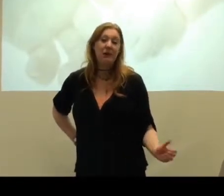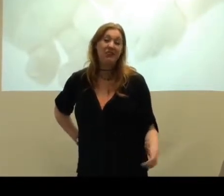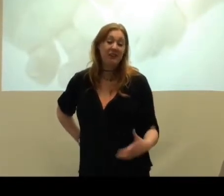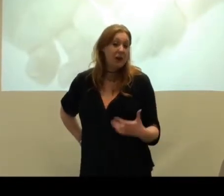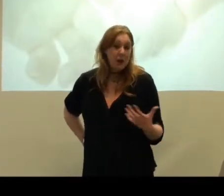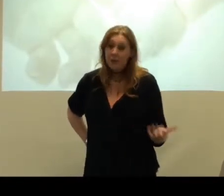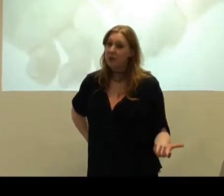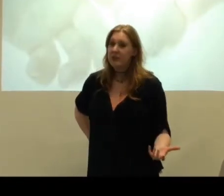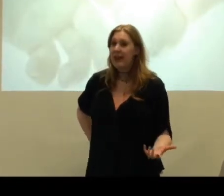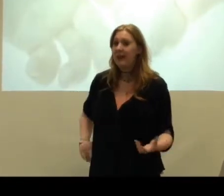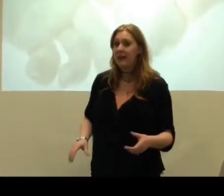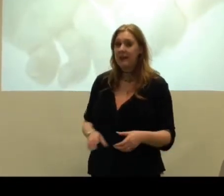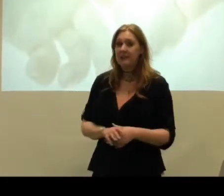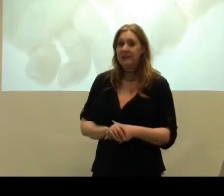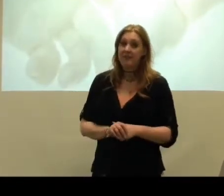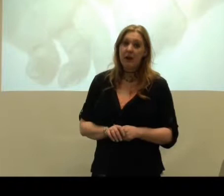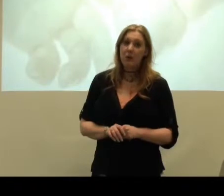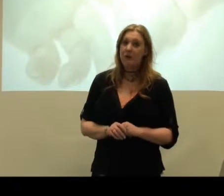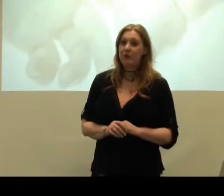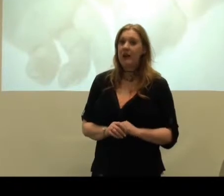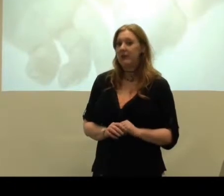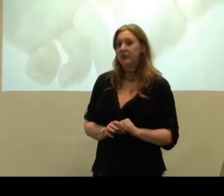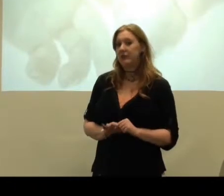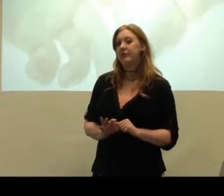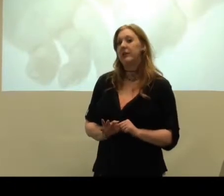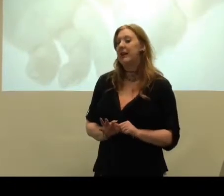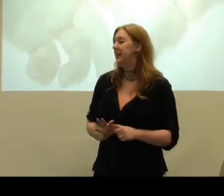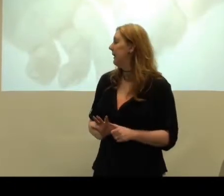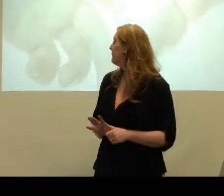information, personalities, environmental factors. There's a lot there.